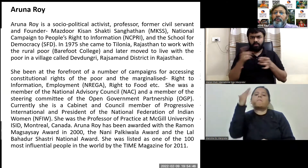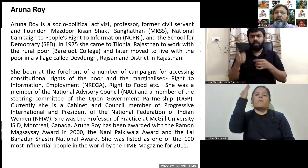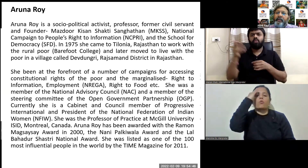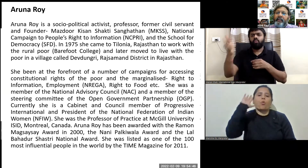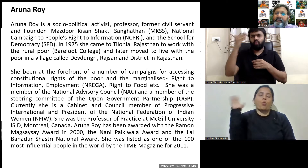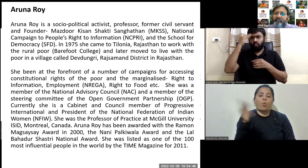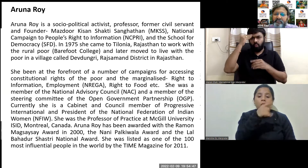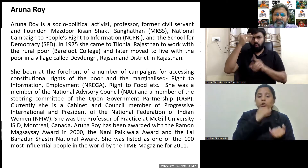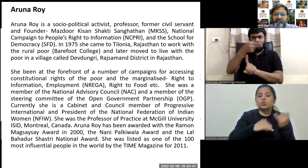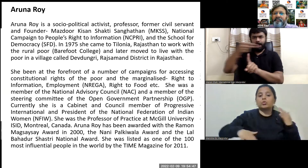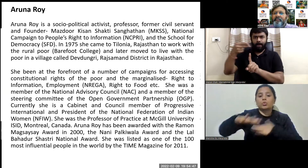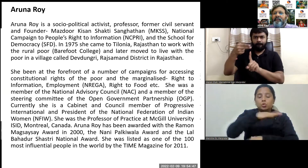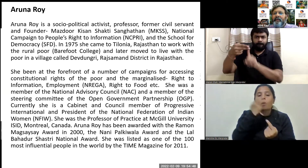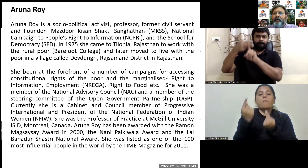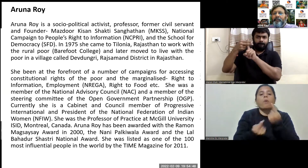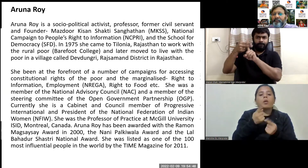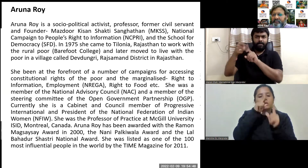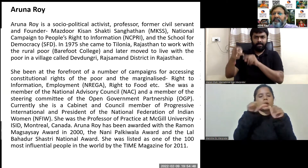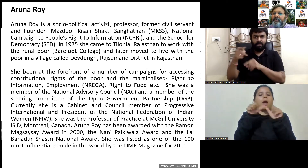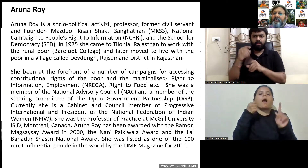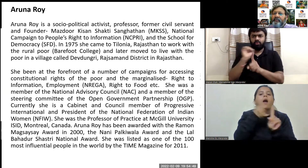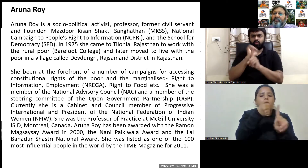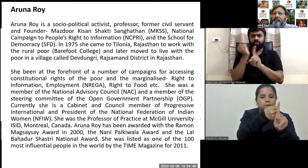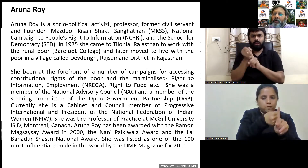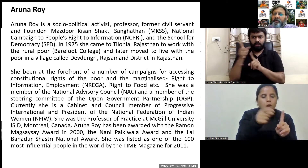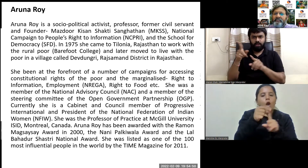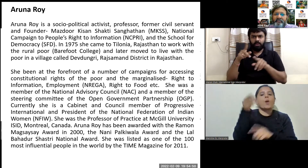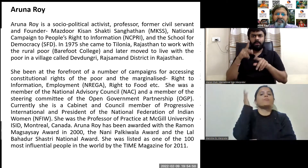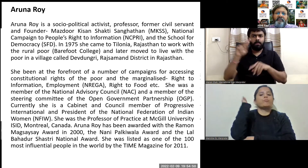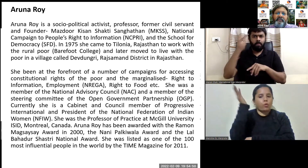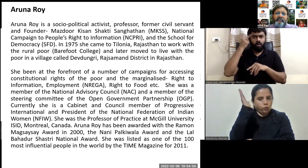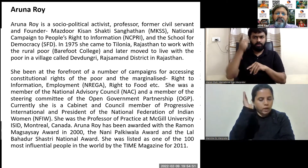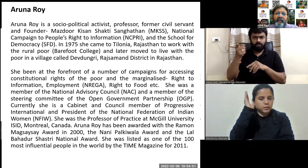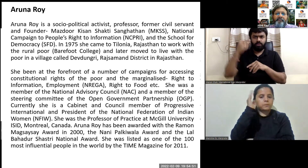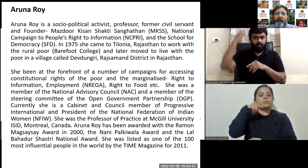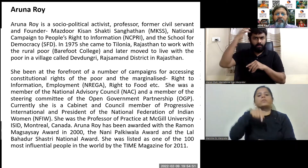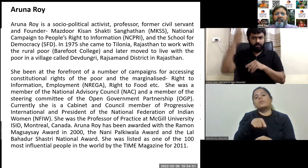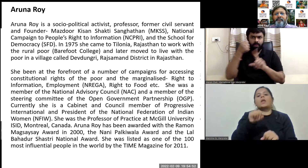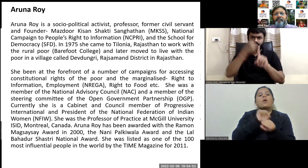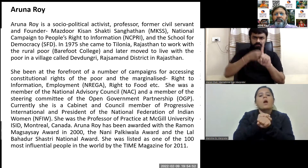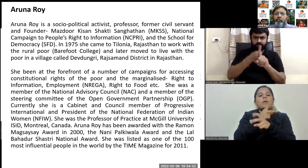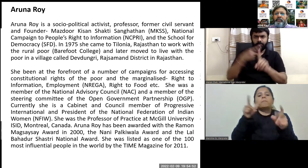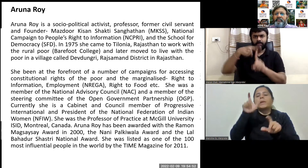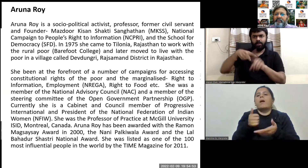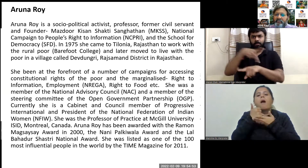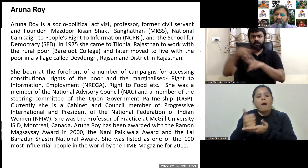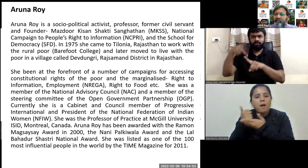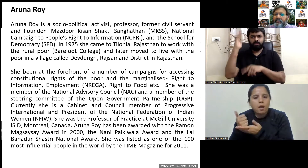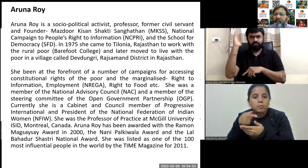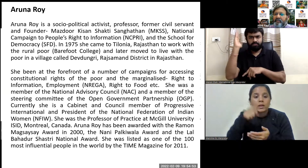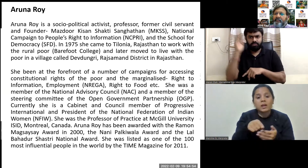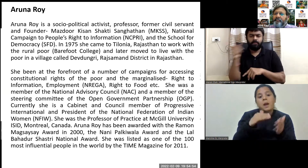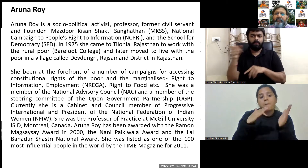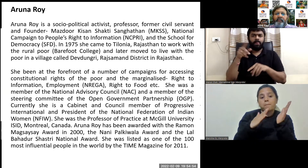is a socio-political activist, a professor, formal civil servant, and founder of Mazdoor Kisan